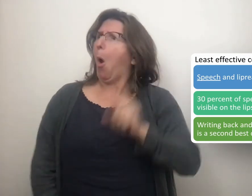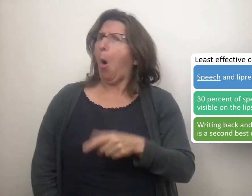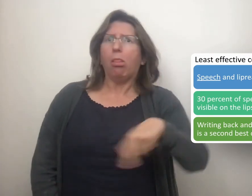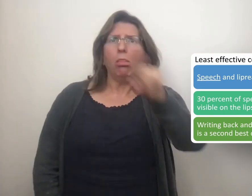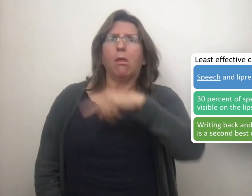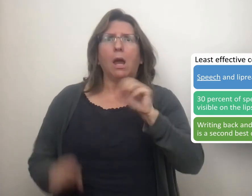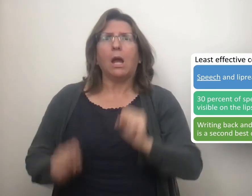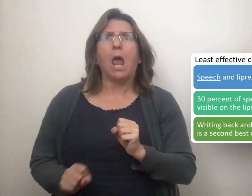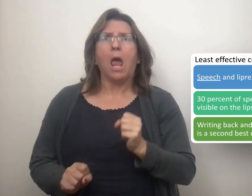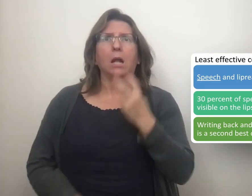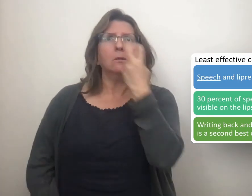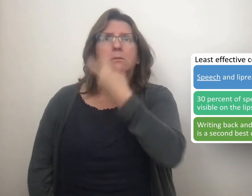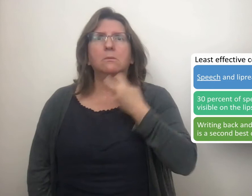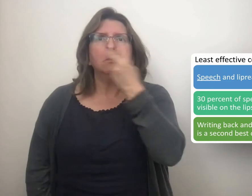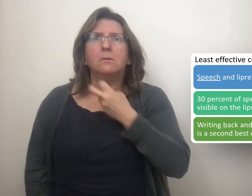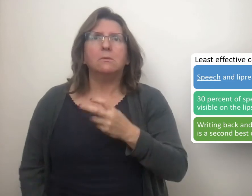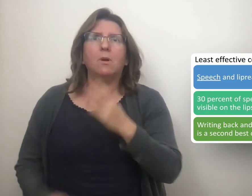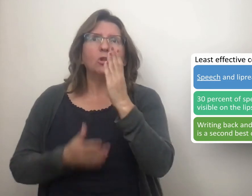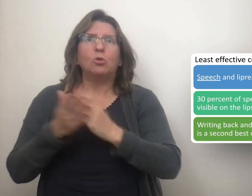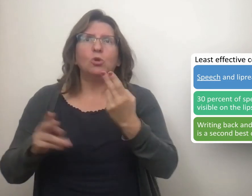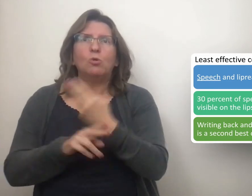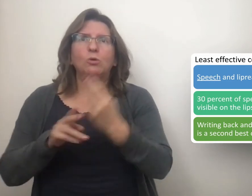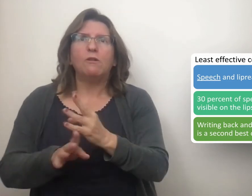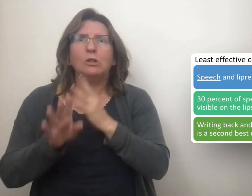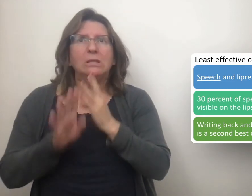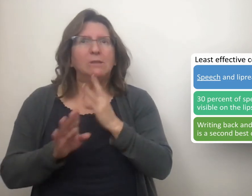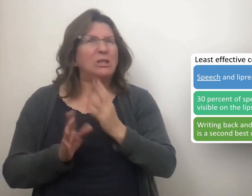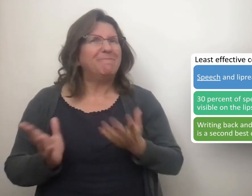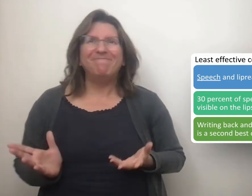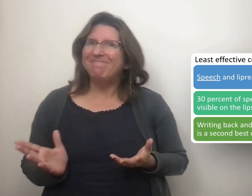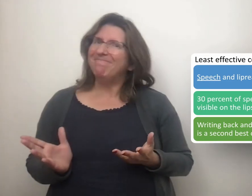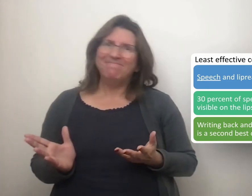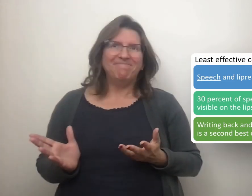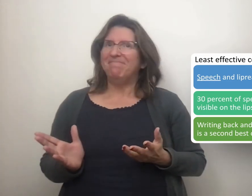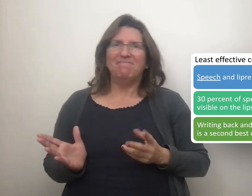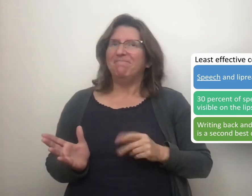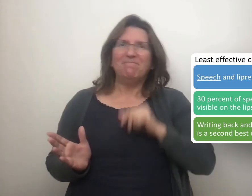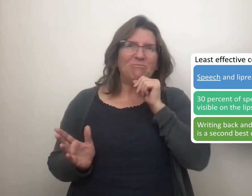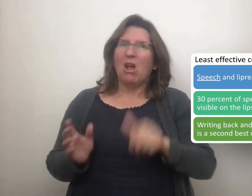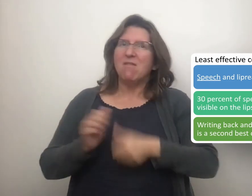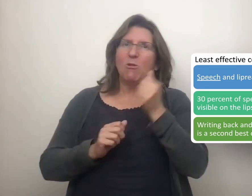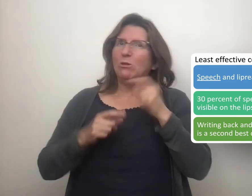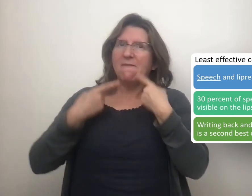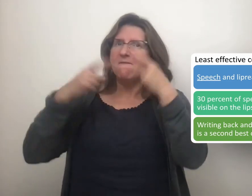Most people assume deaf people speech read. This is not the best strategy.